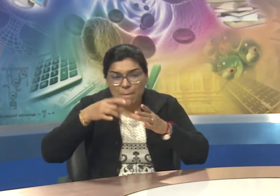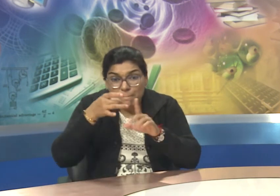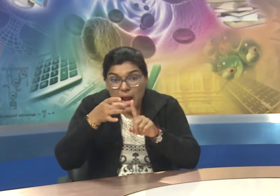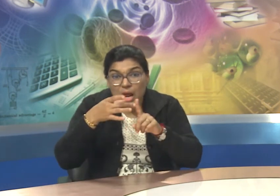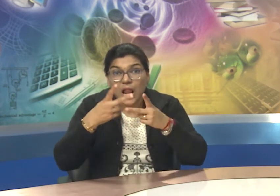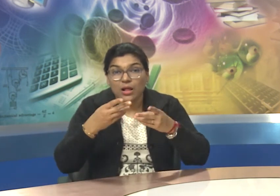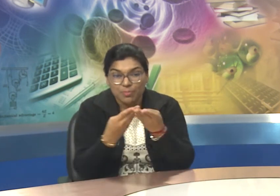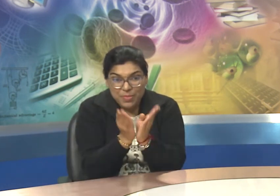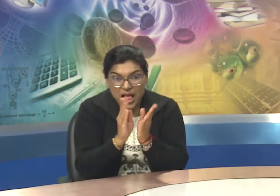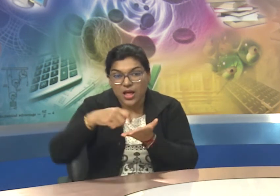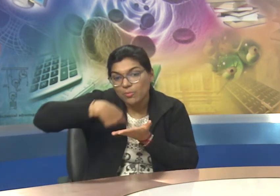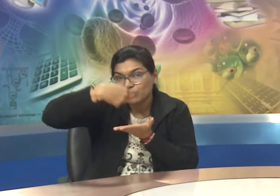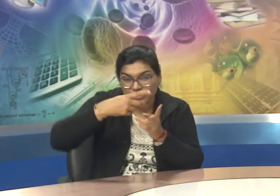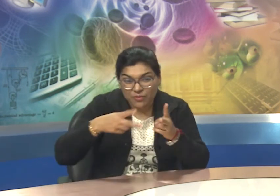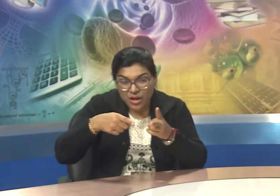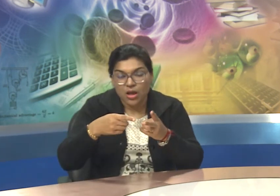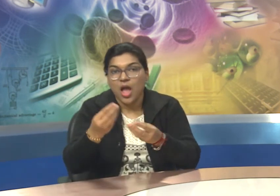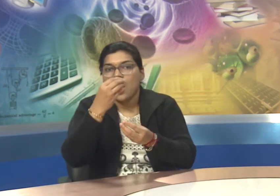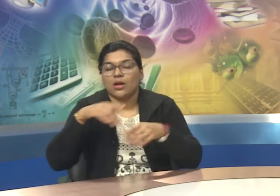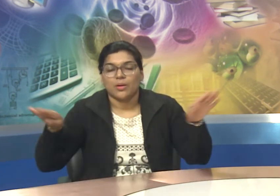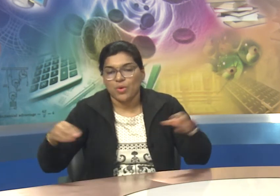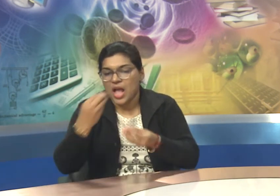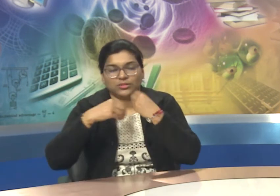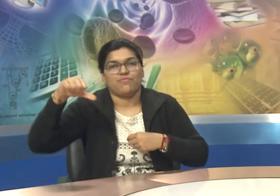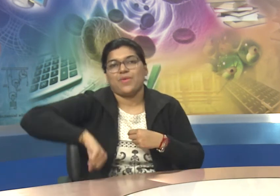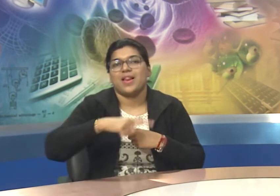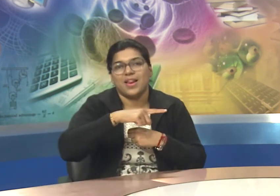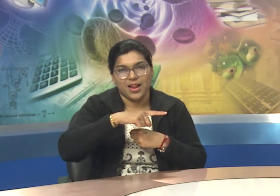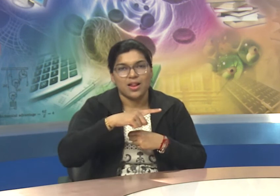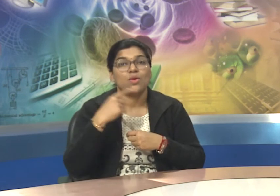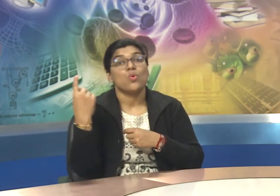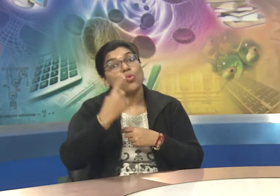and still like crows